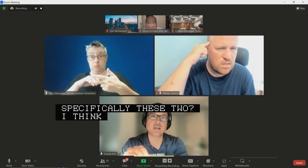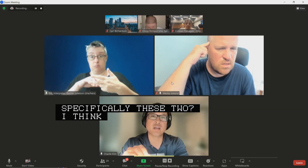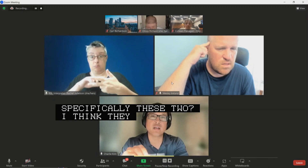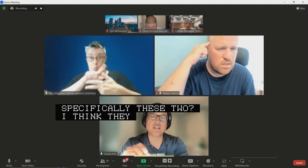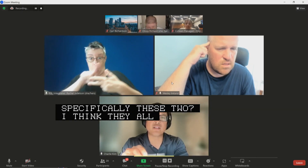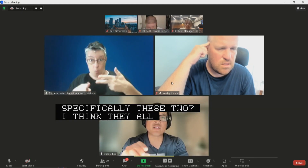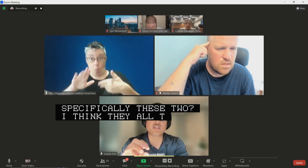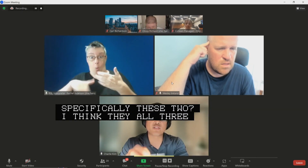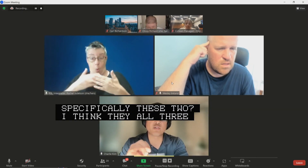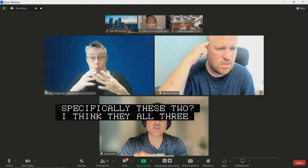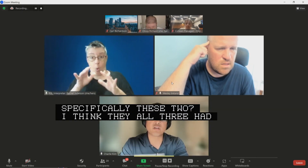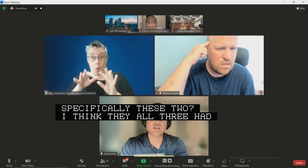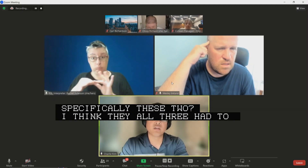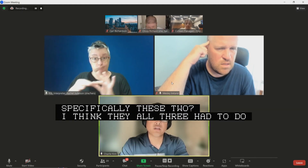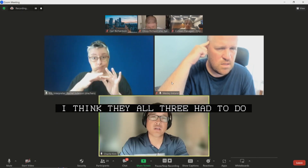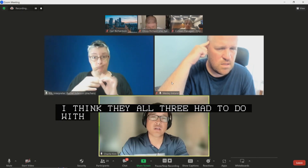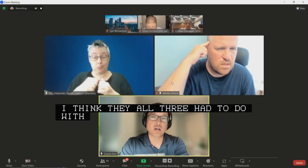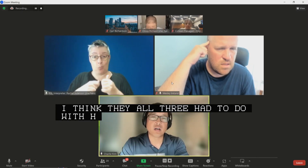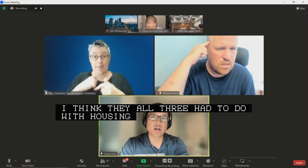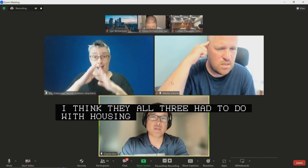accessibility. And then the third